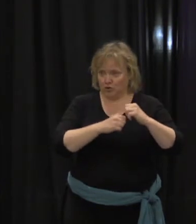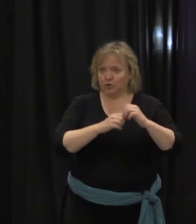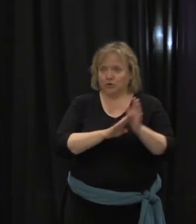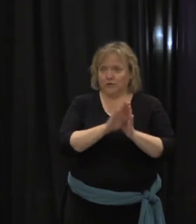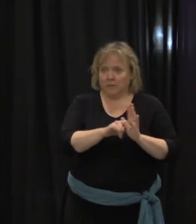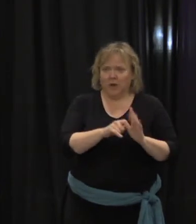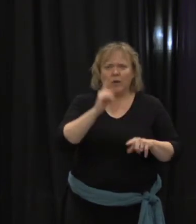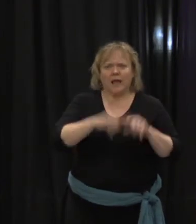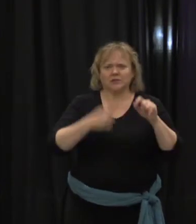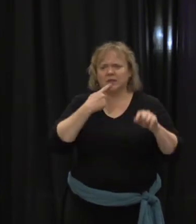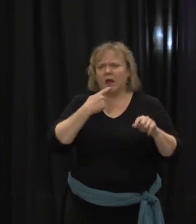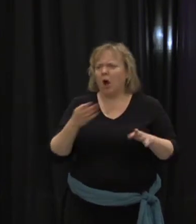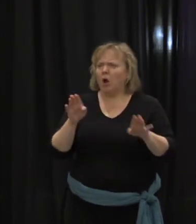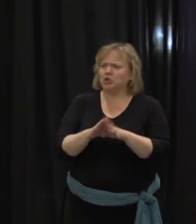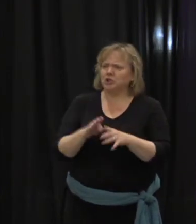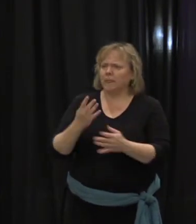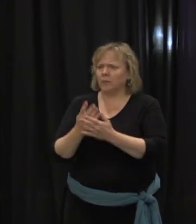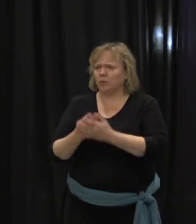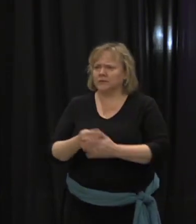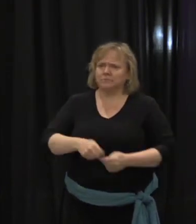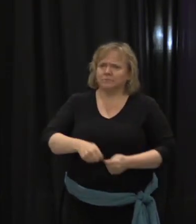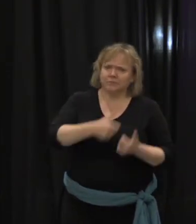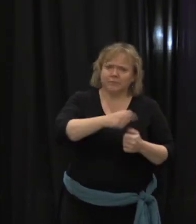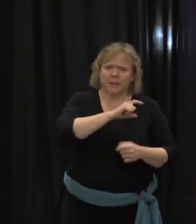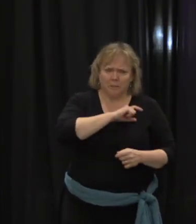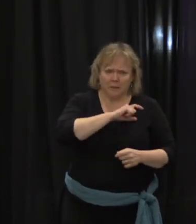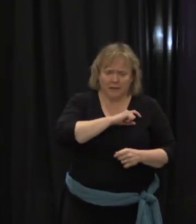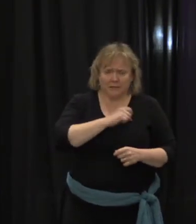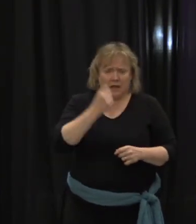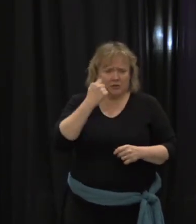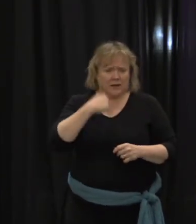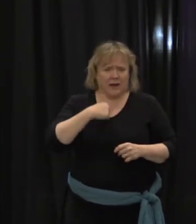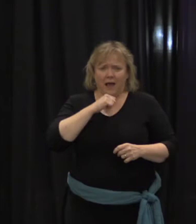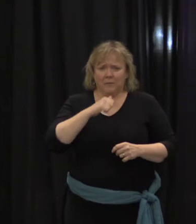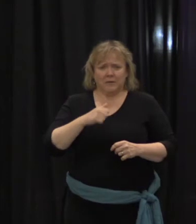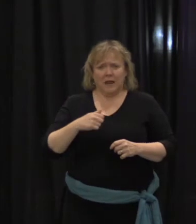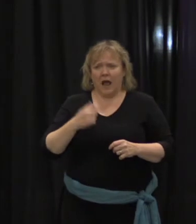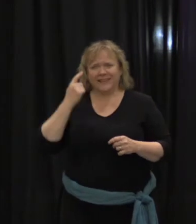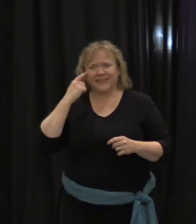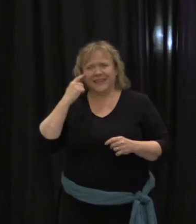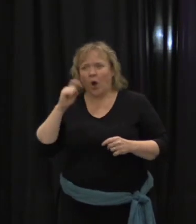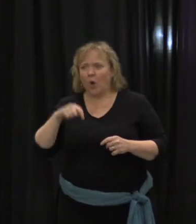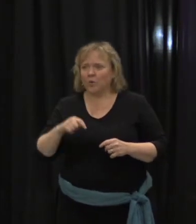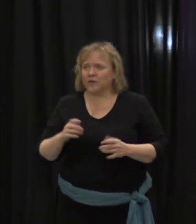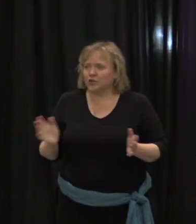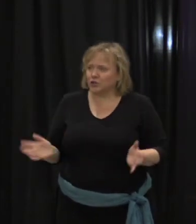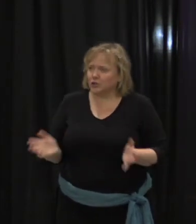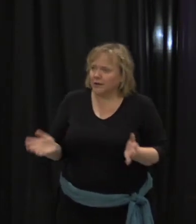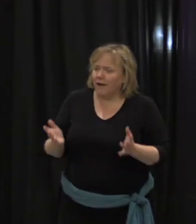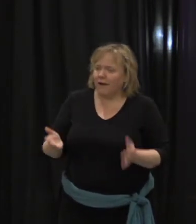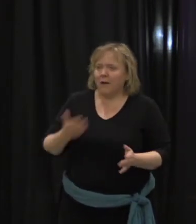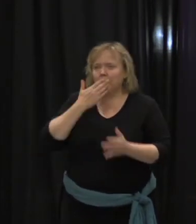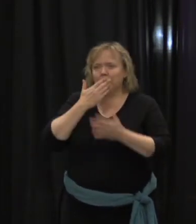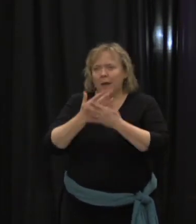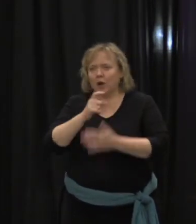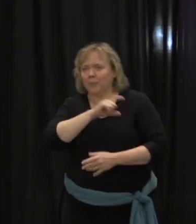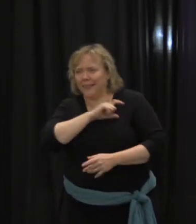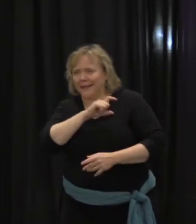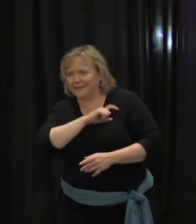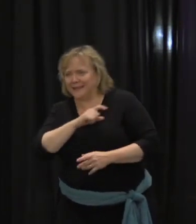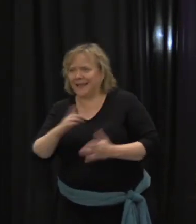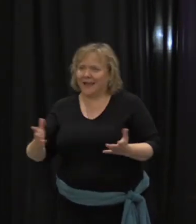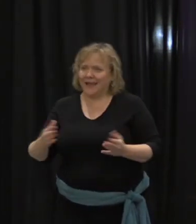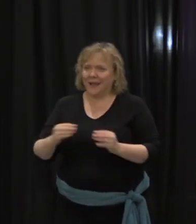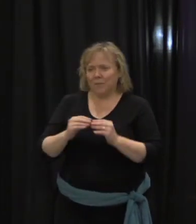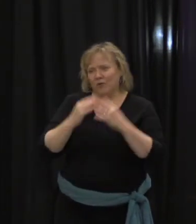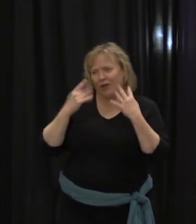state. And by the way, I am not in favor and trying to work for nicer police. I am working for no police, right? So